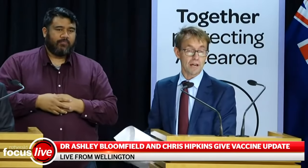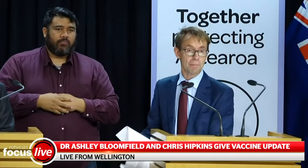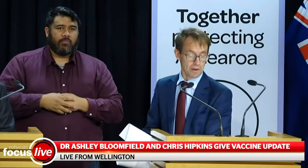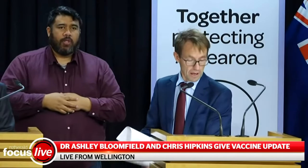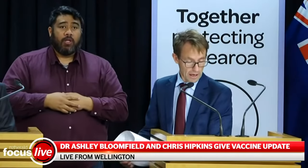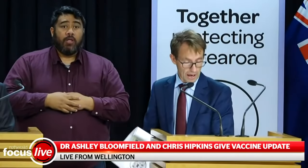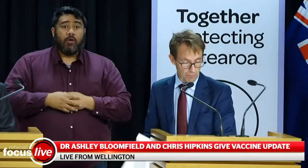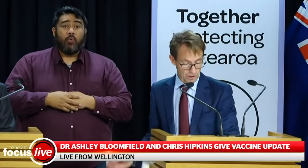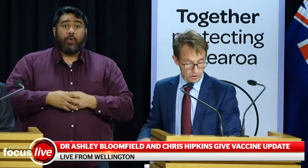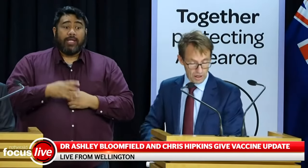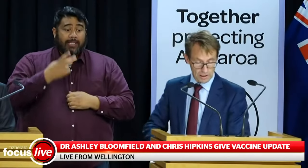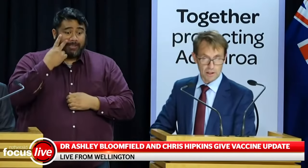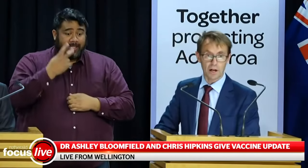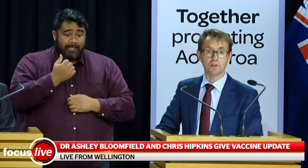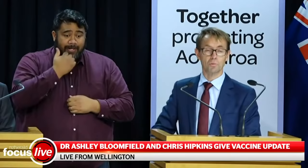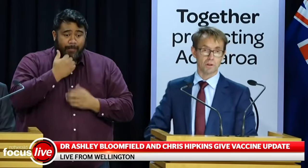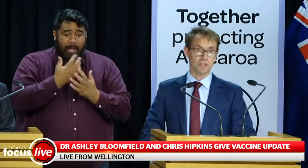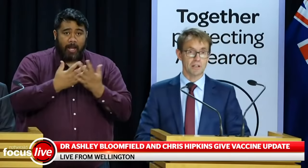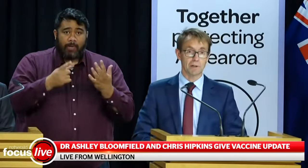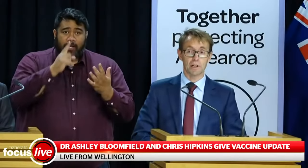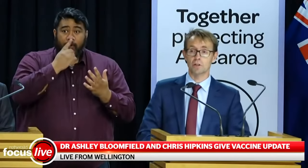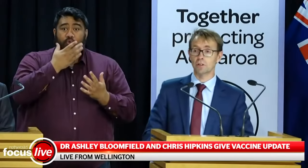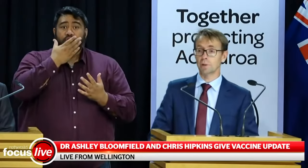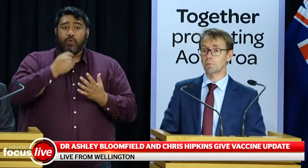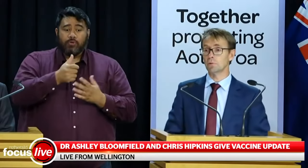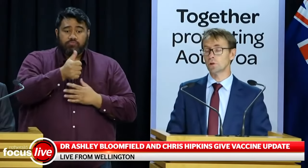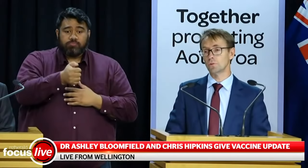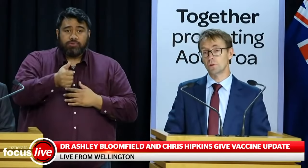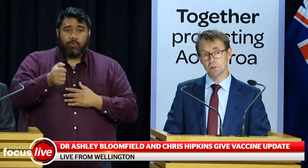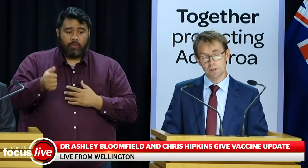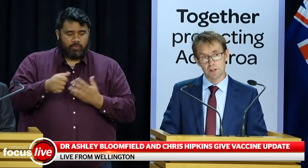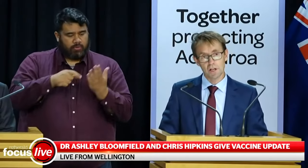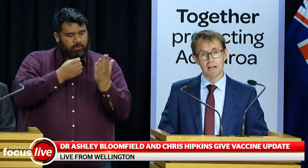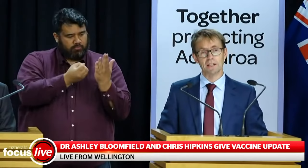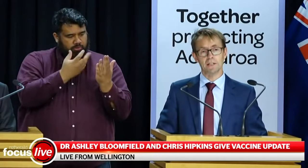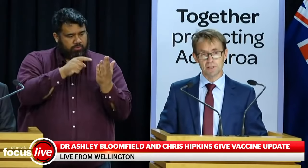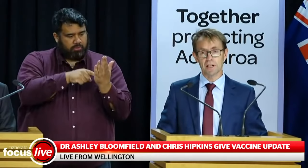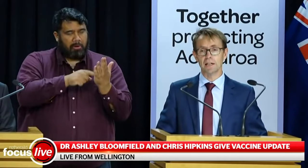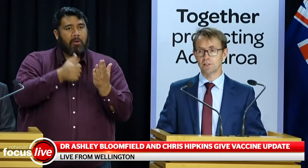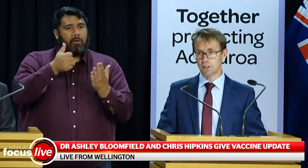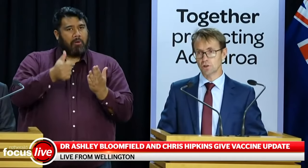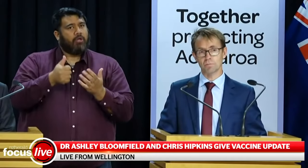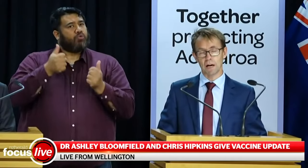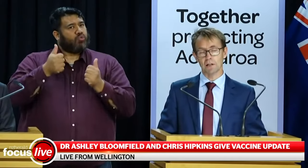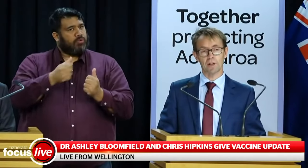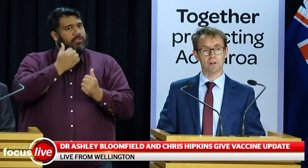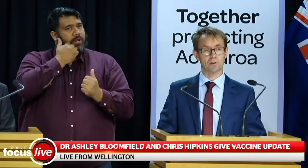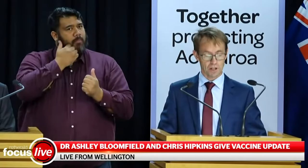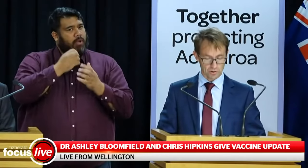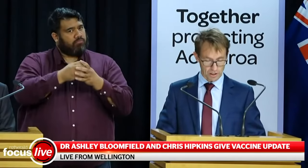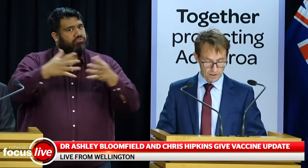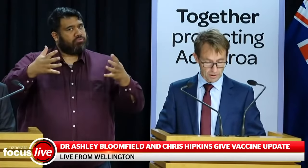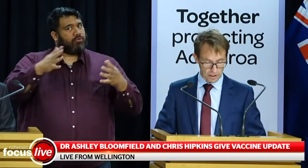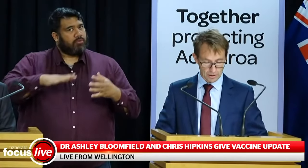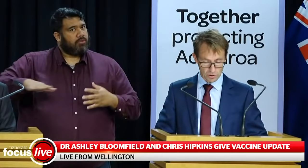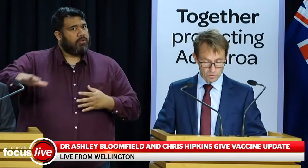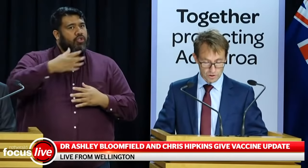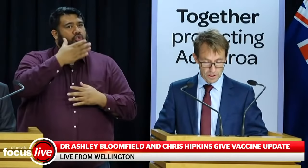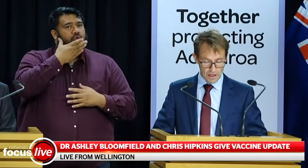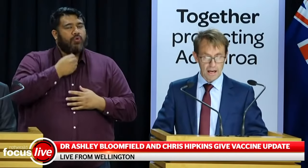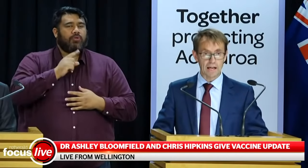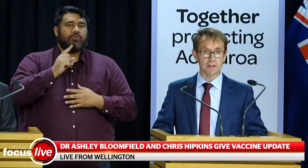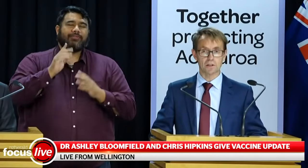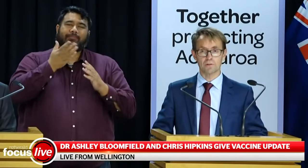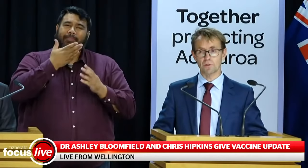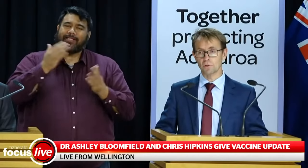use of the app, which is great. I do want to keep encouraging people to use it. It is an essential part of our contact tracing